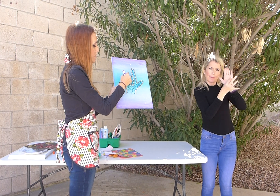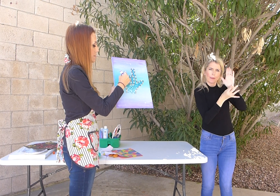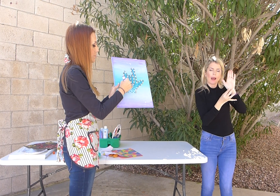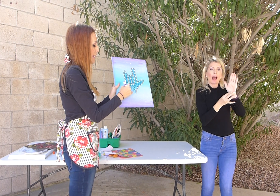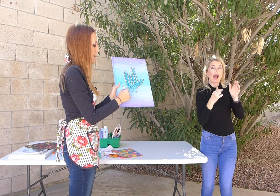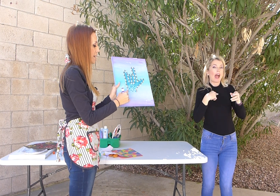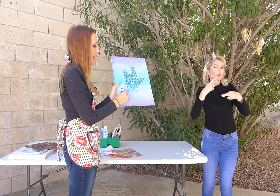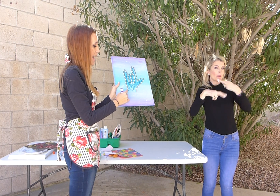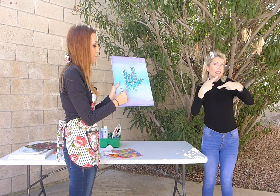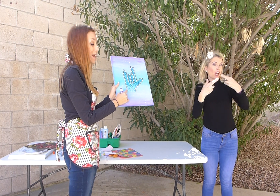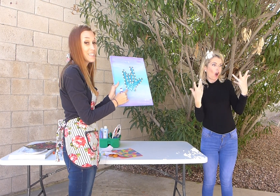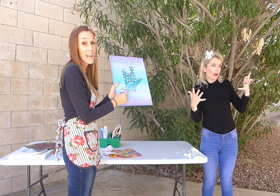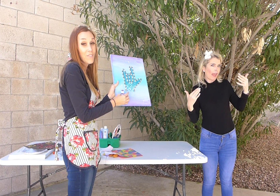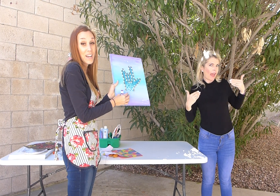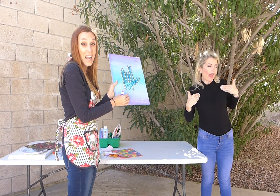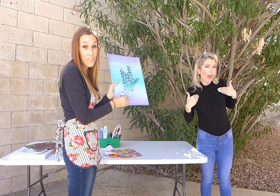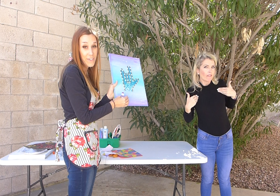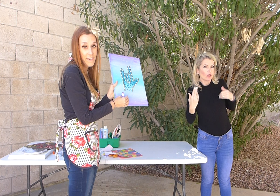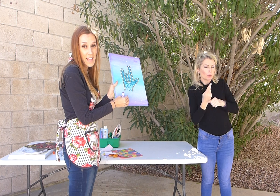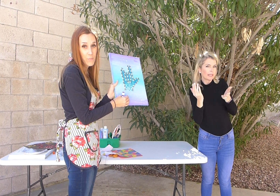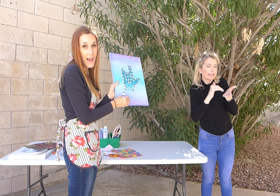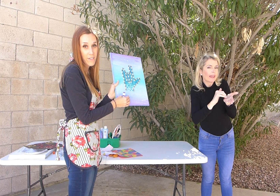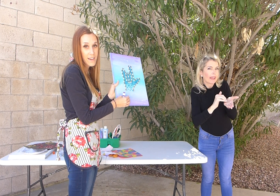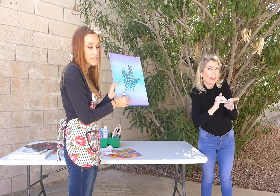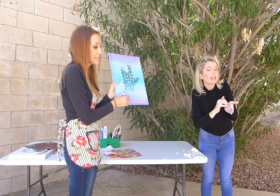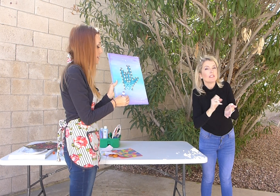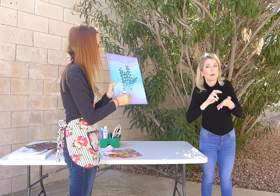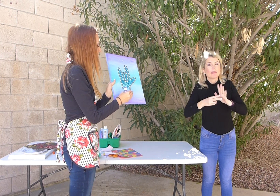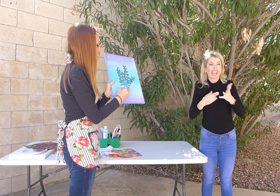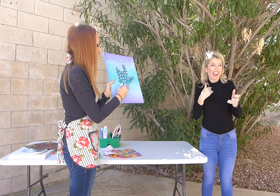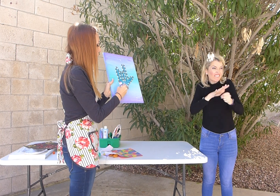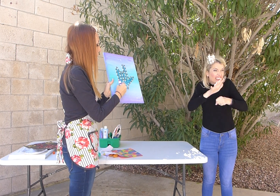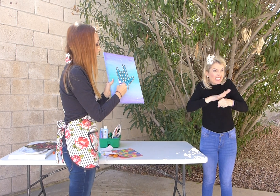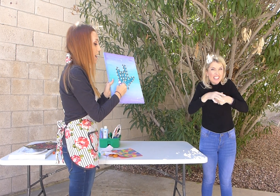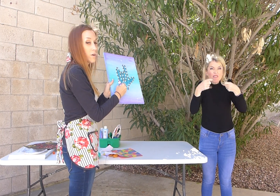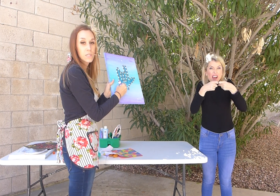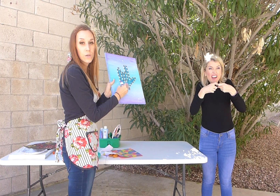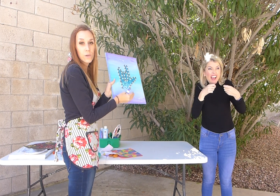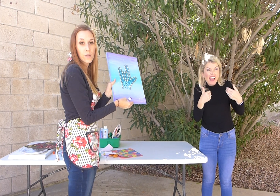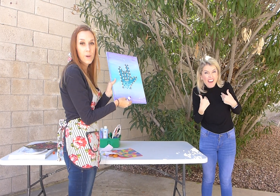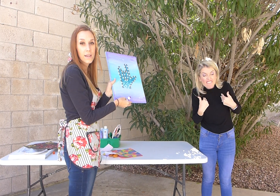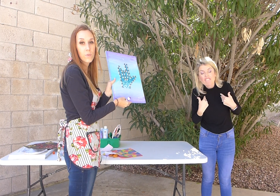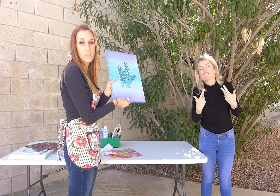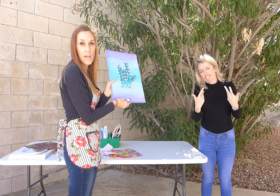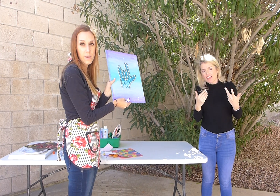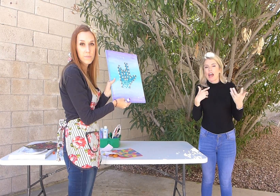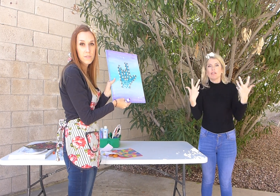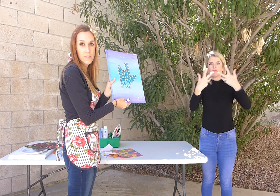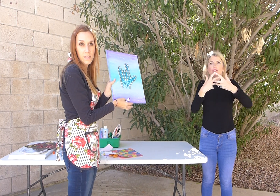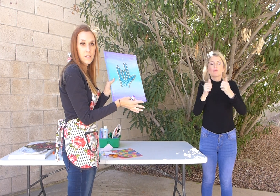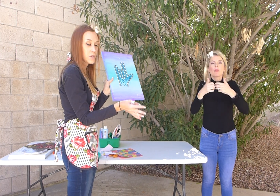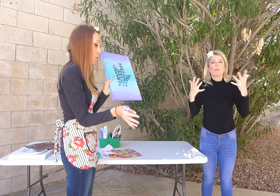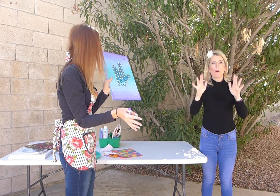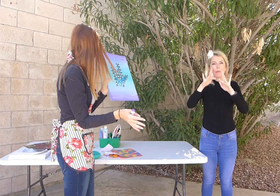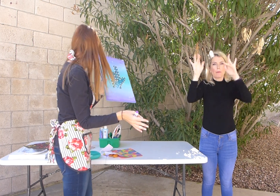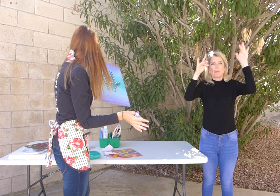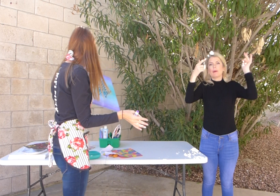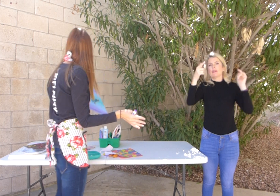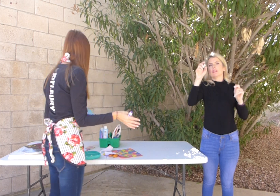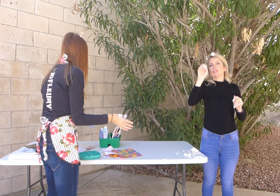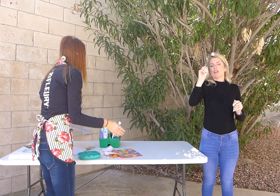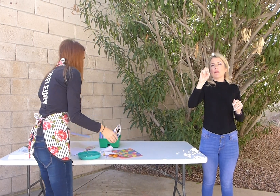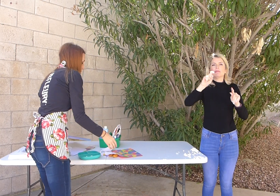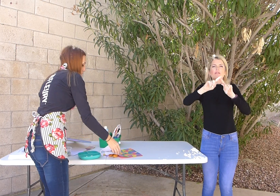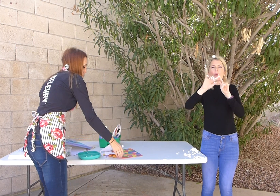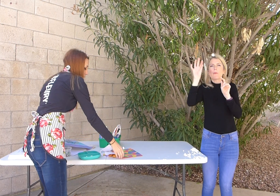upcycled. I used something I already had, but I didn't have enough hearing aid batteries. So I also combined it with gems. So